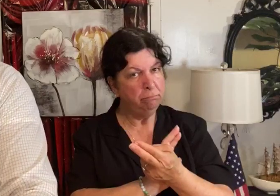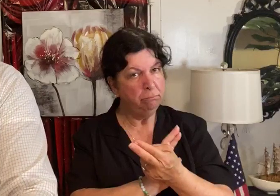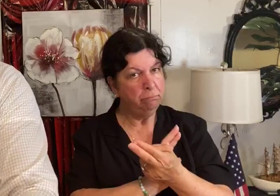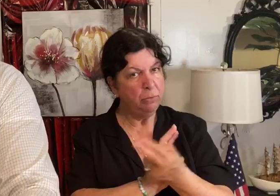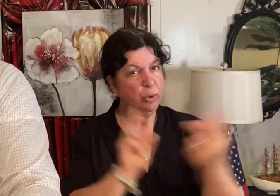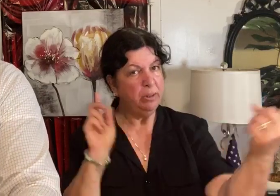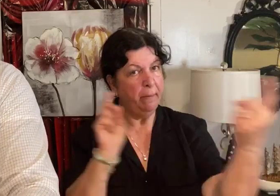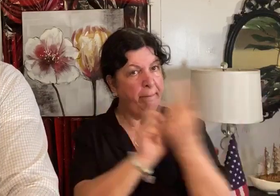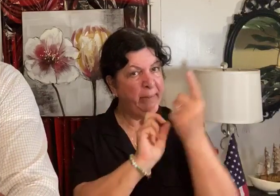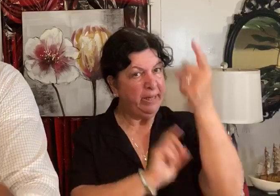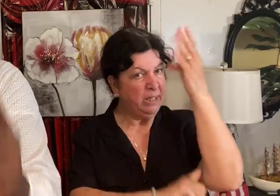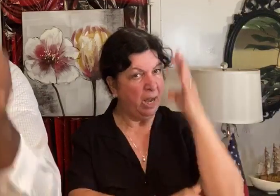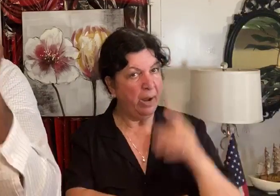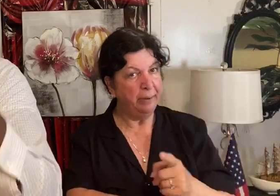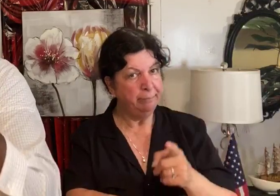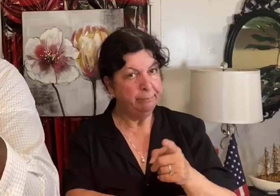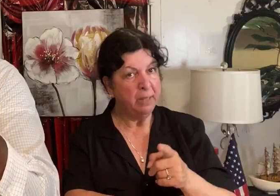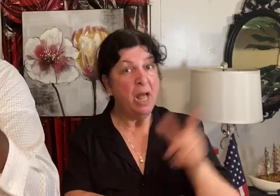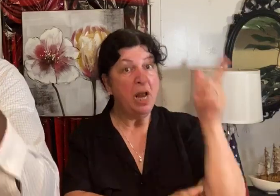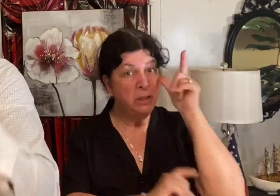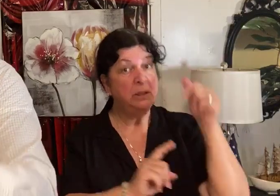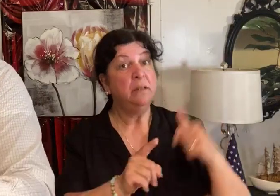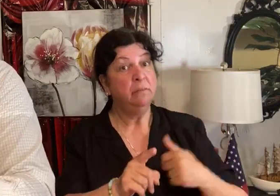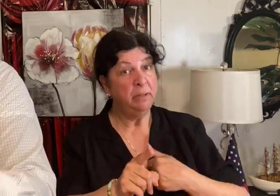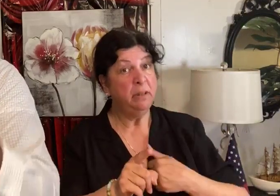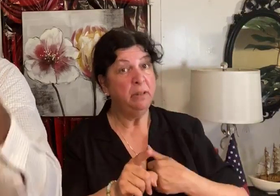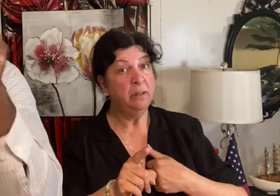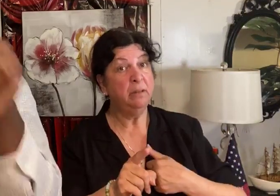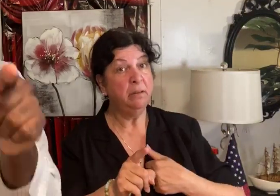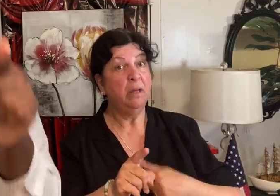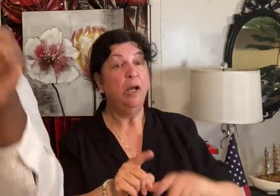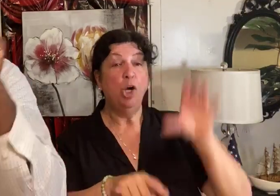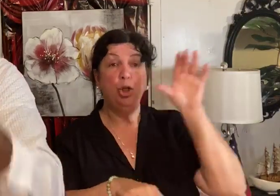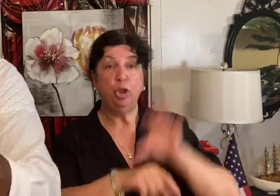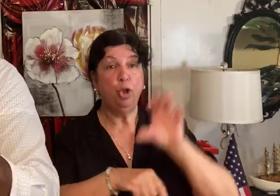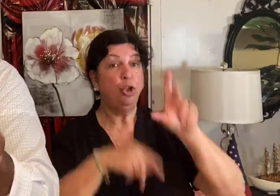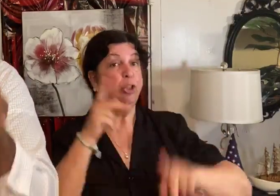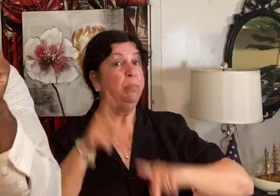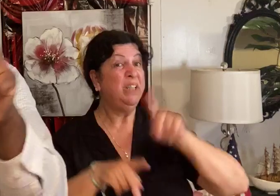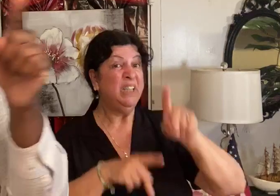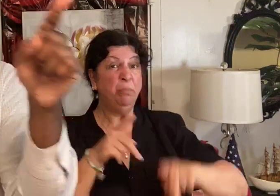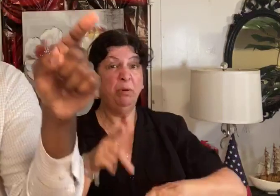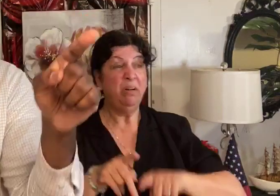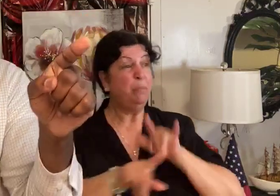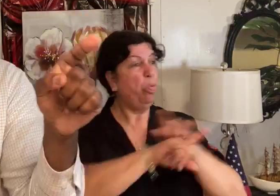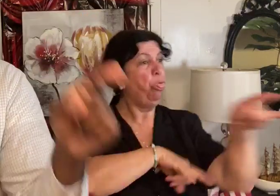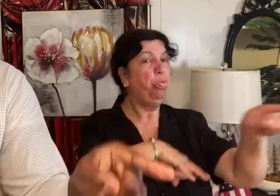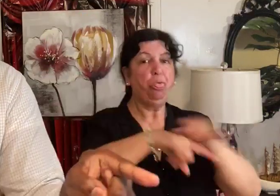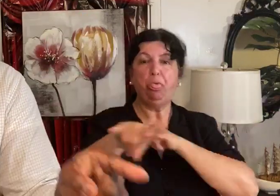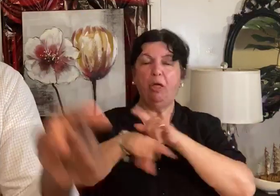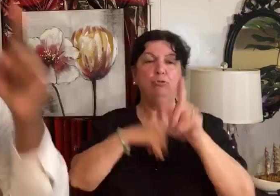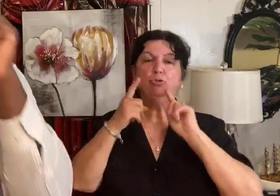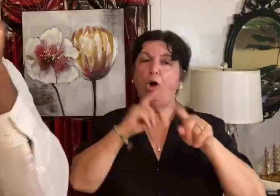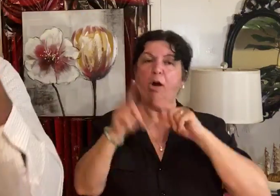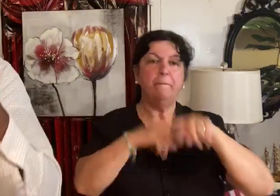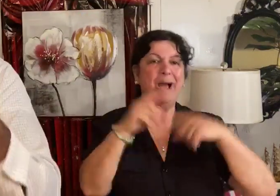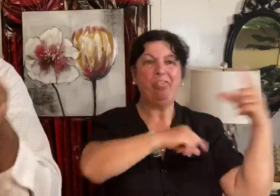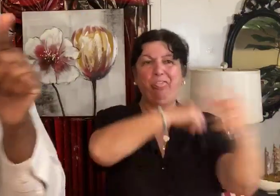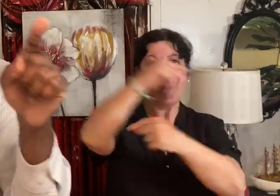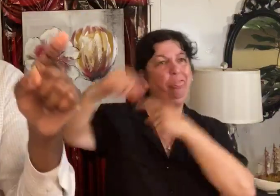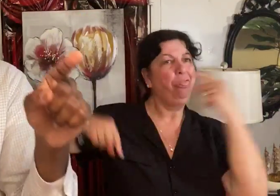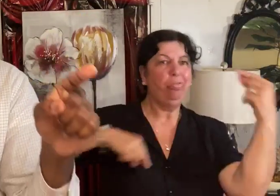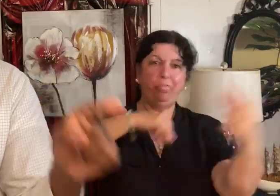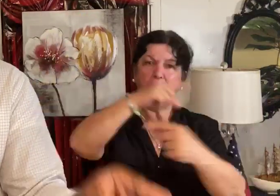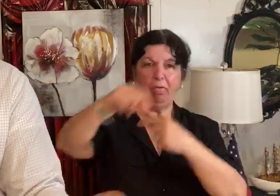come to God. Listen to me. The church people are not an object for you to talk about and to be